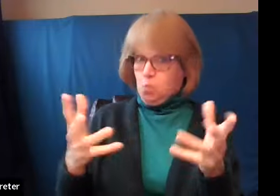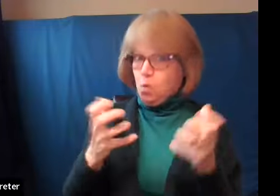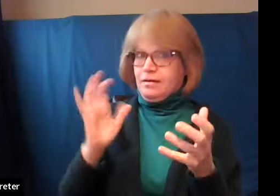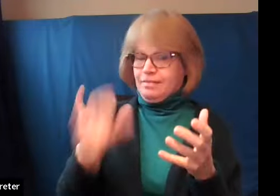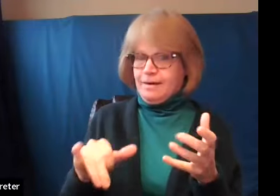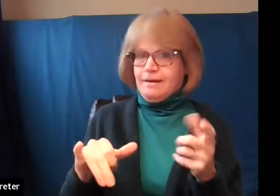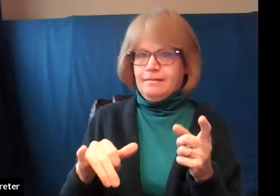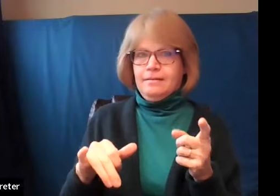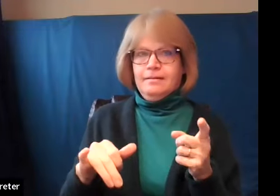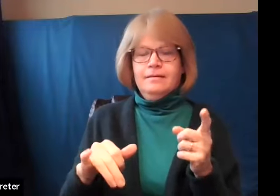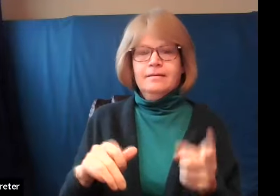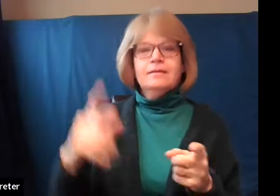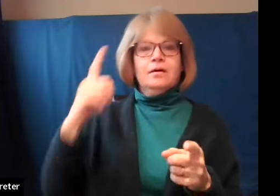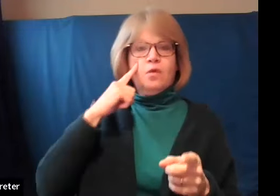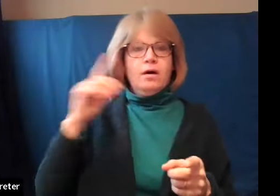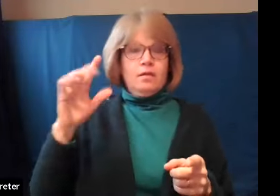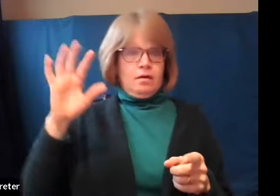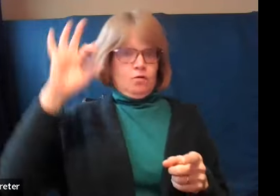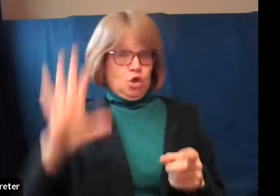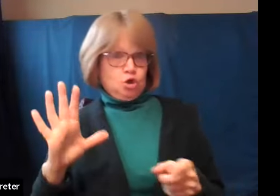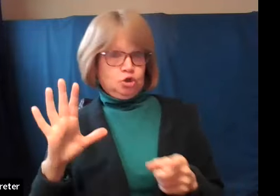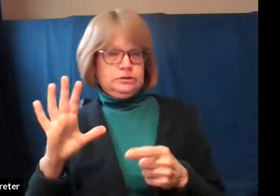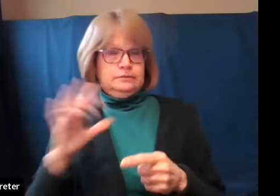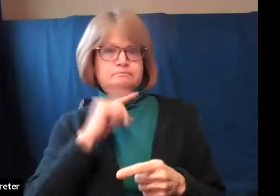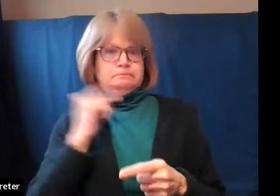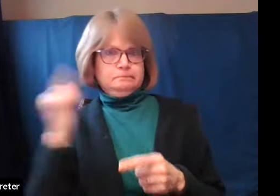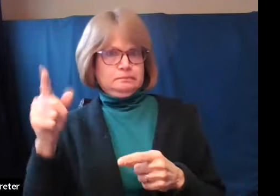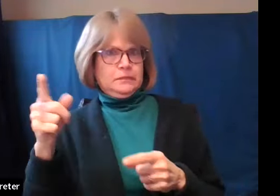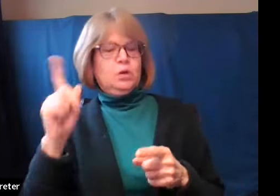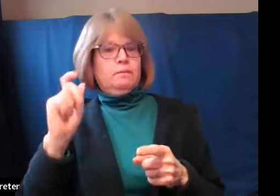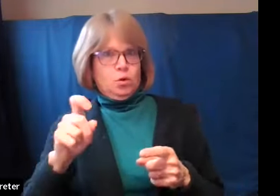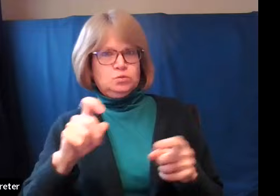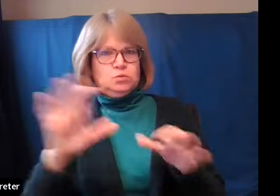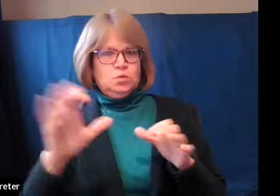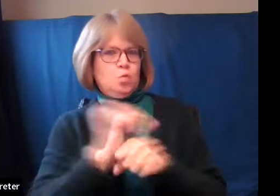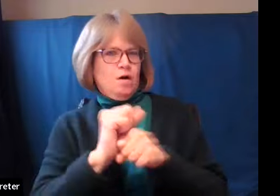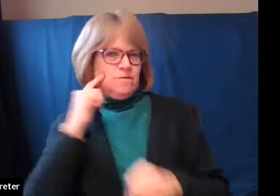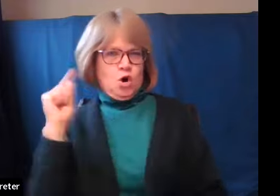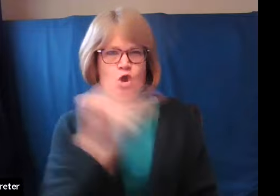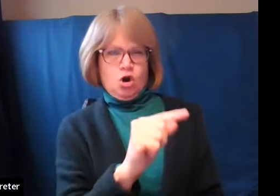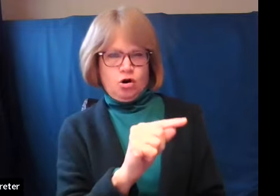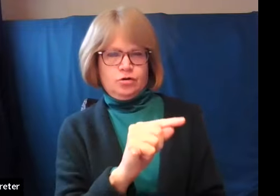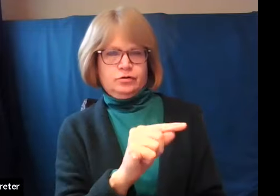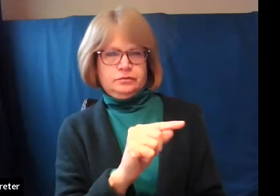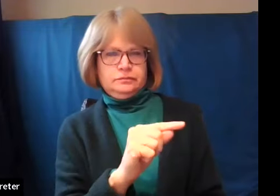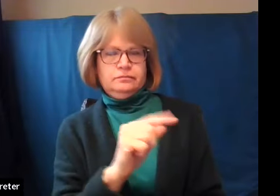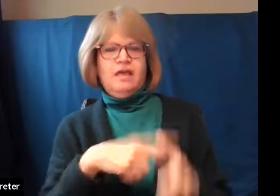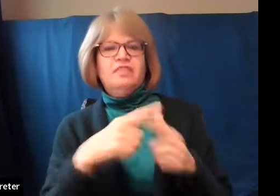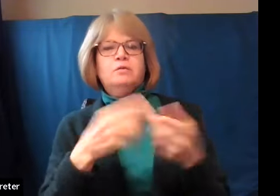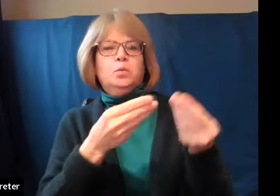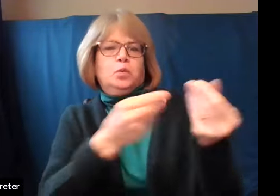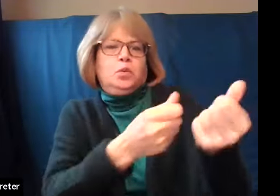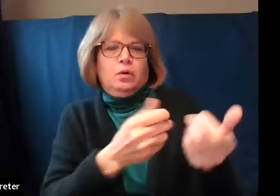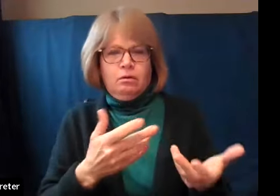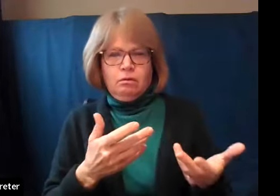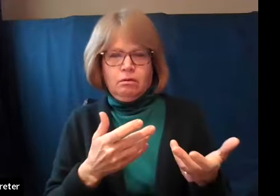was of the conviction that the ordained hired hand was supposed to do her bidding. You see, when Irma reminded the pastor